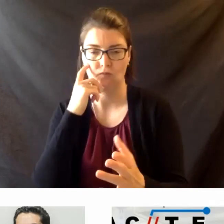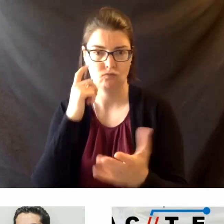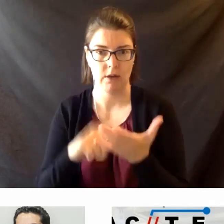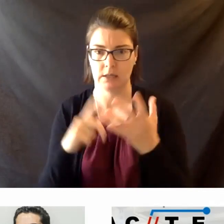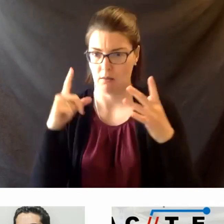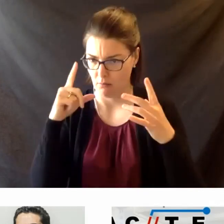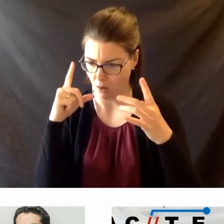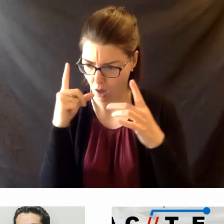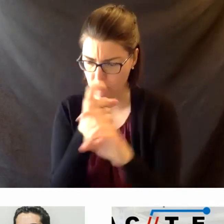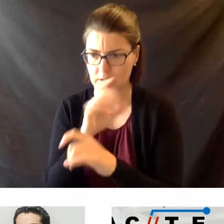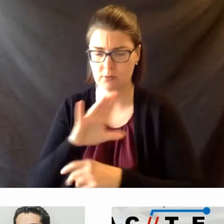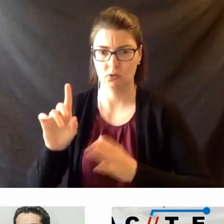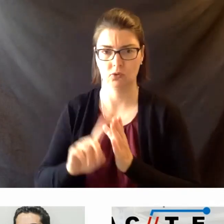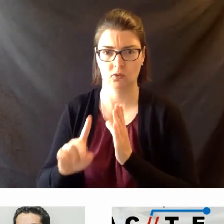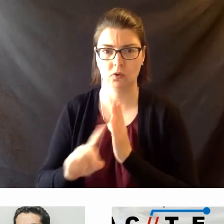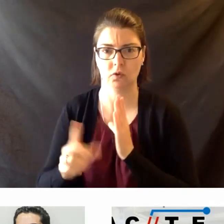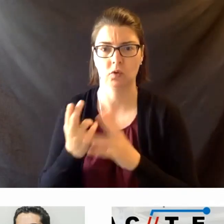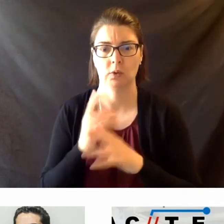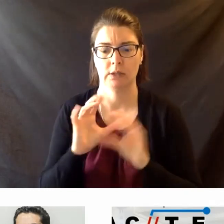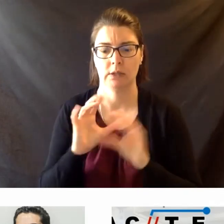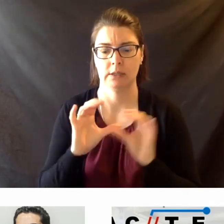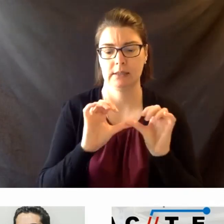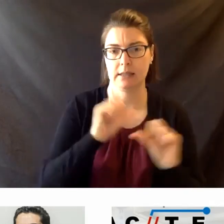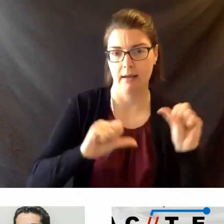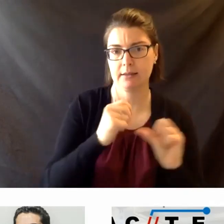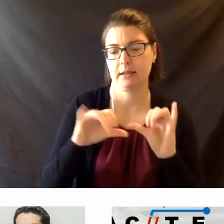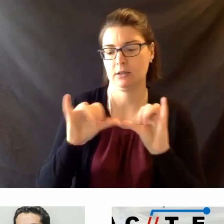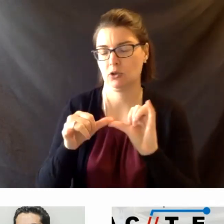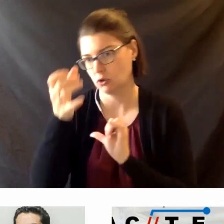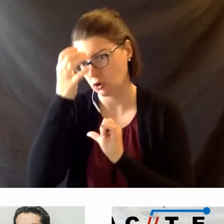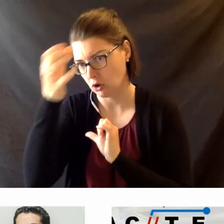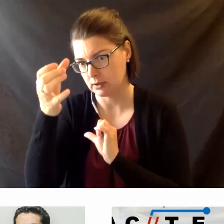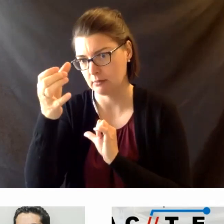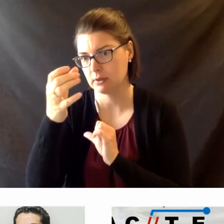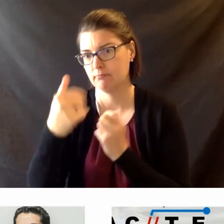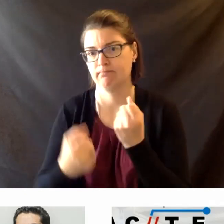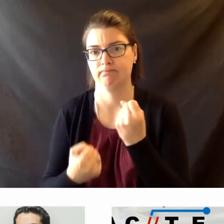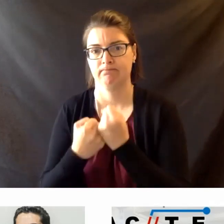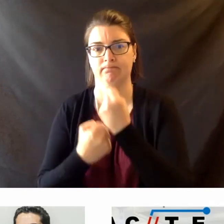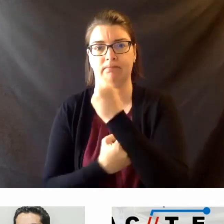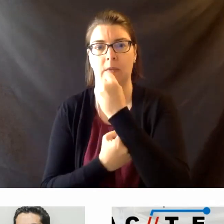his research in utilizing science and engineering concepts built on the fundamentals of fluid